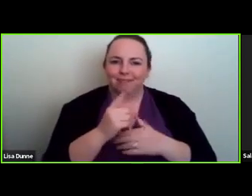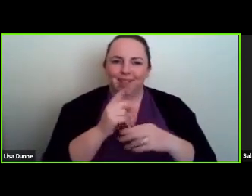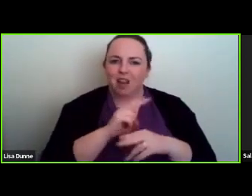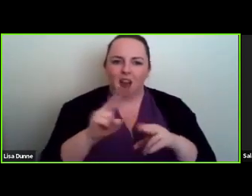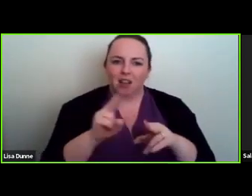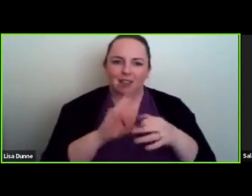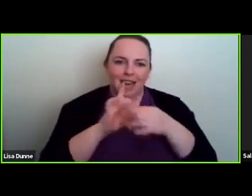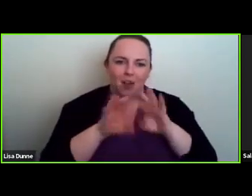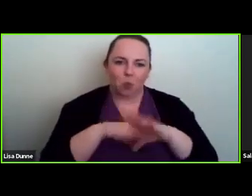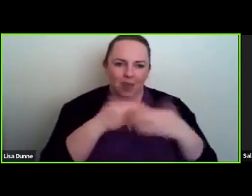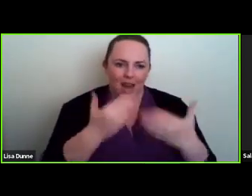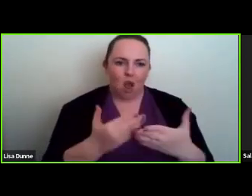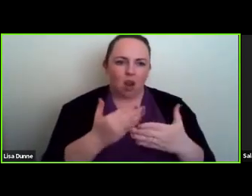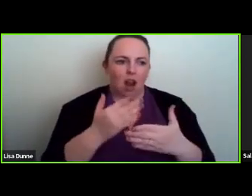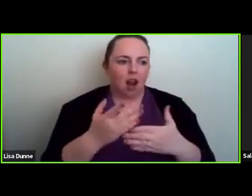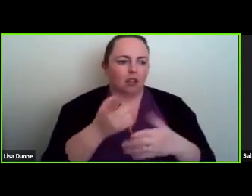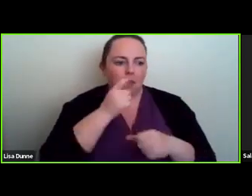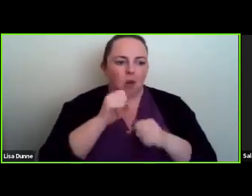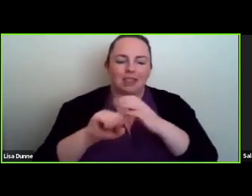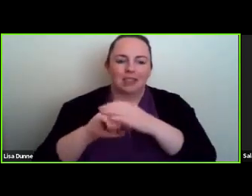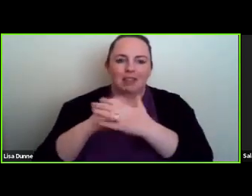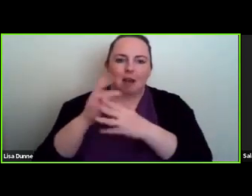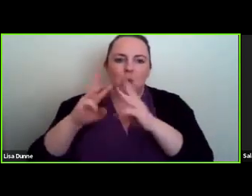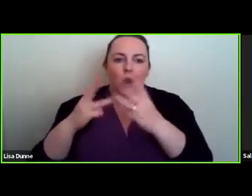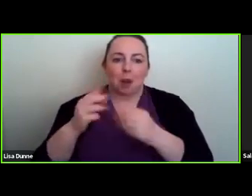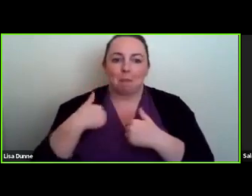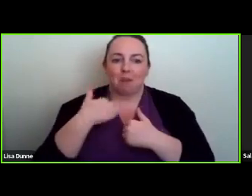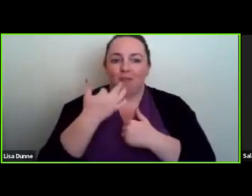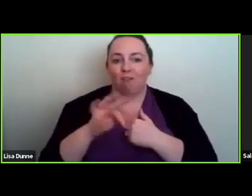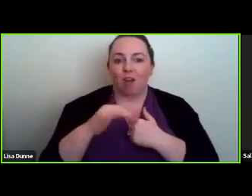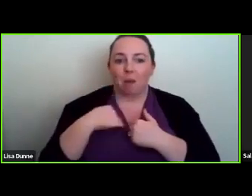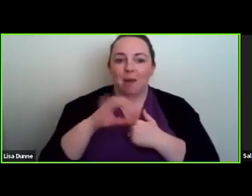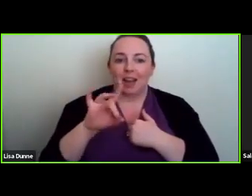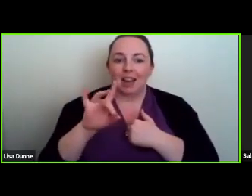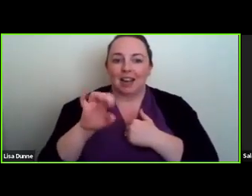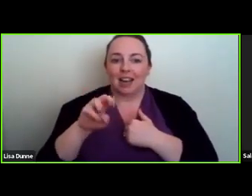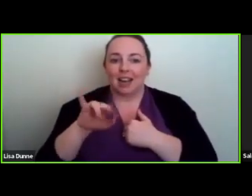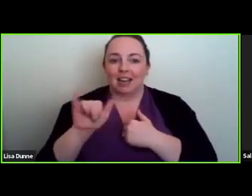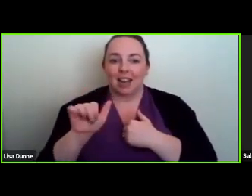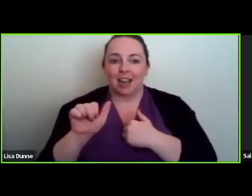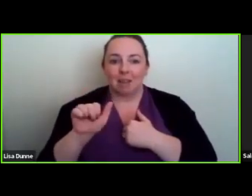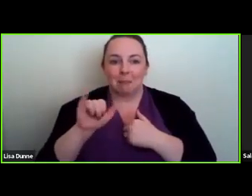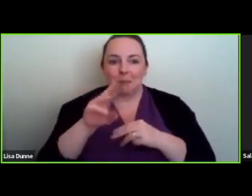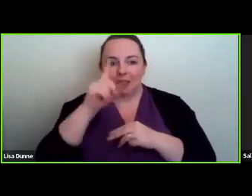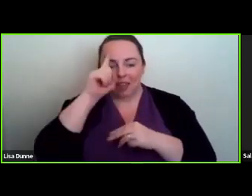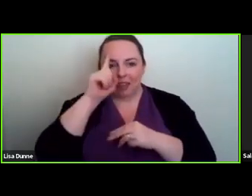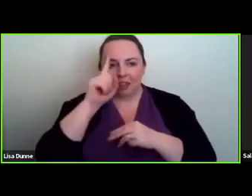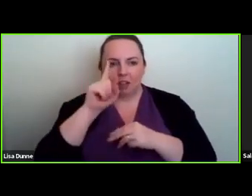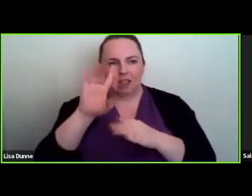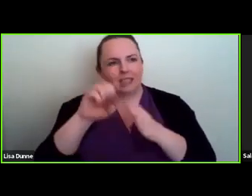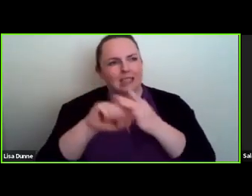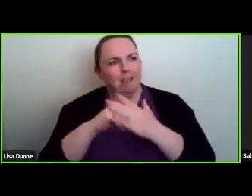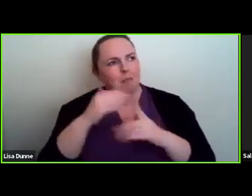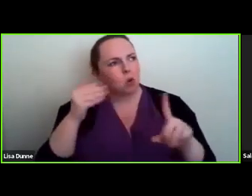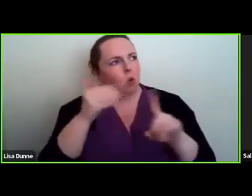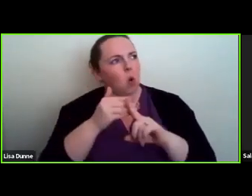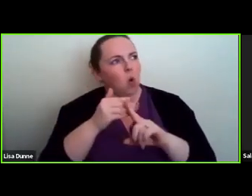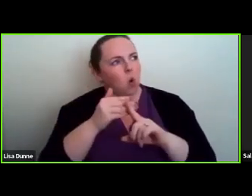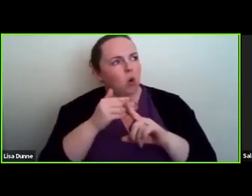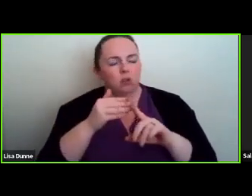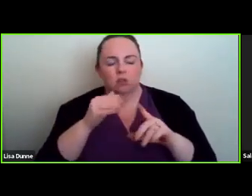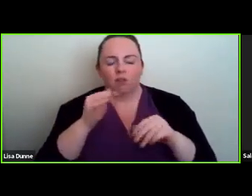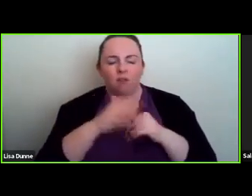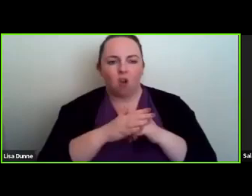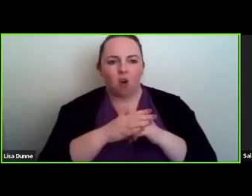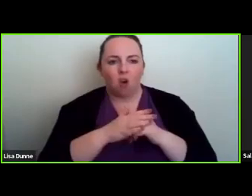the developing world. I'm from Kenya, and maybe some people might think these development goals and sustainable development goals